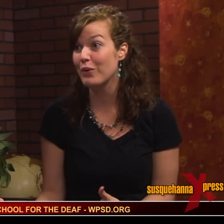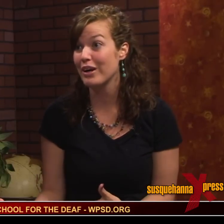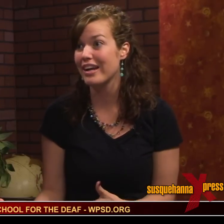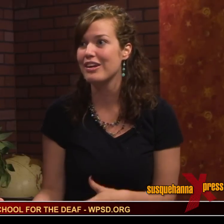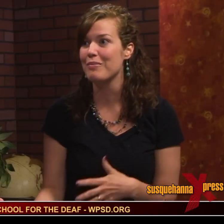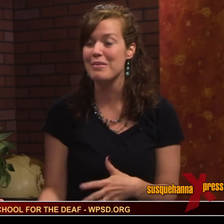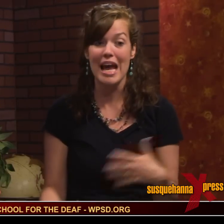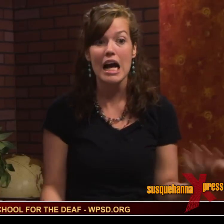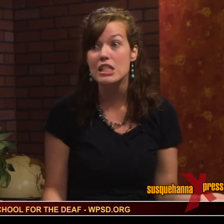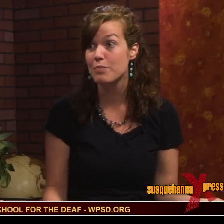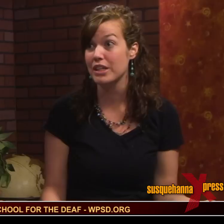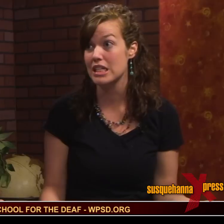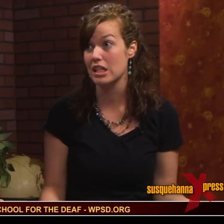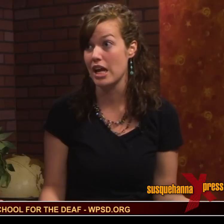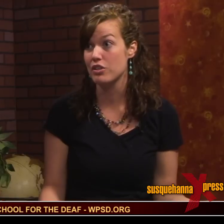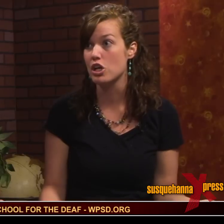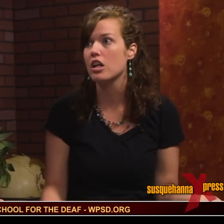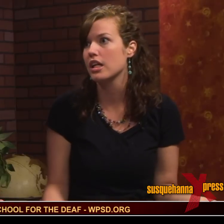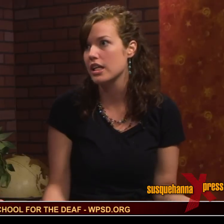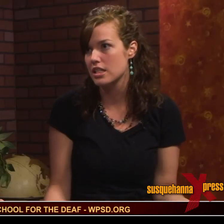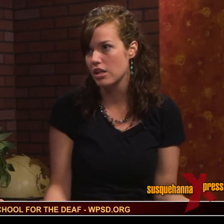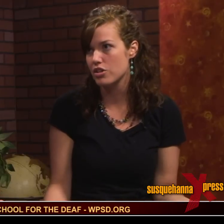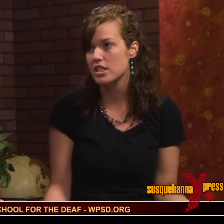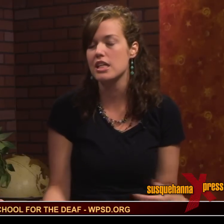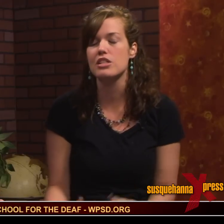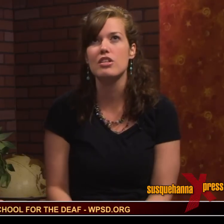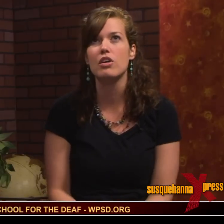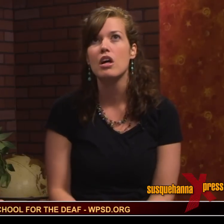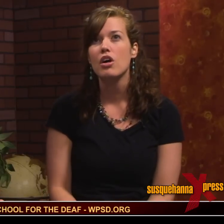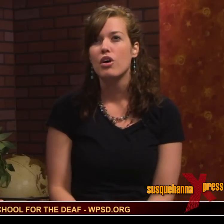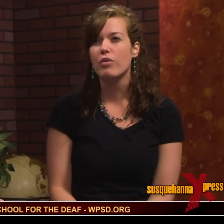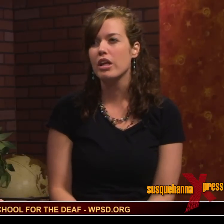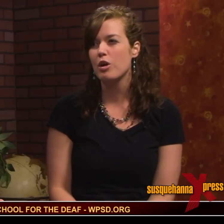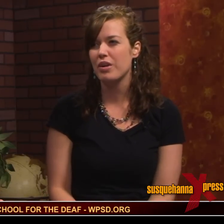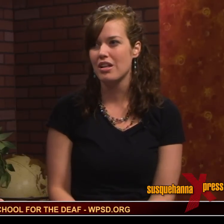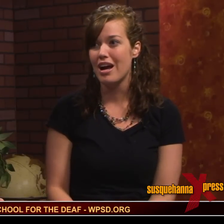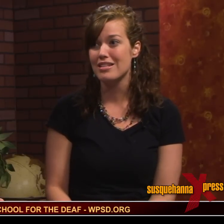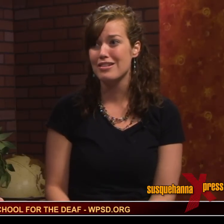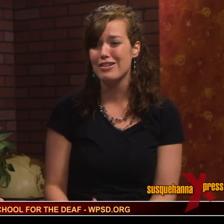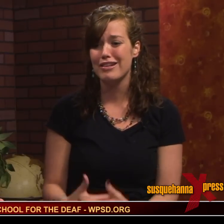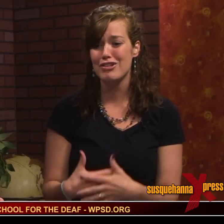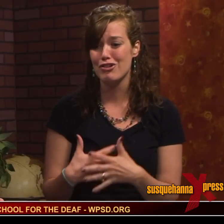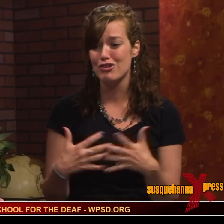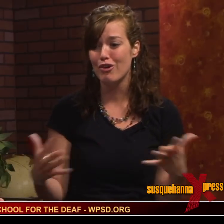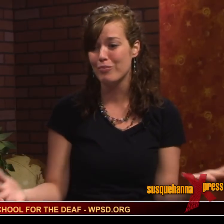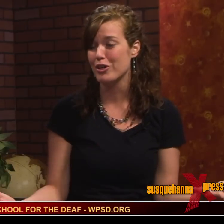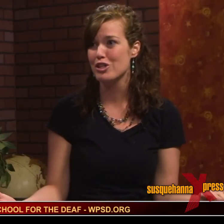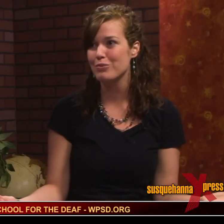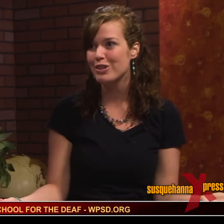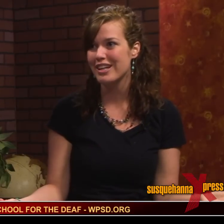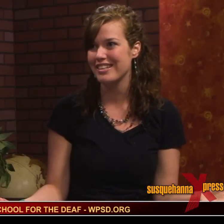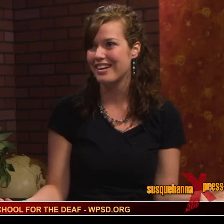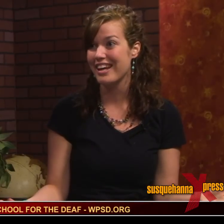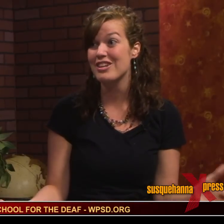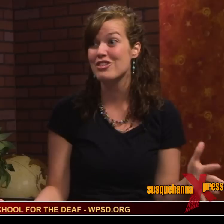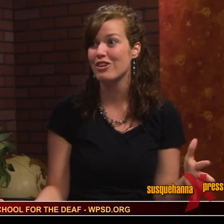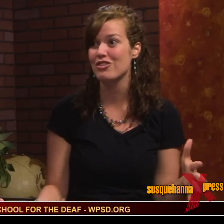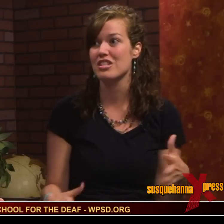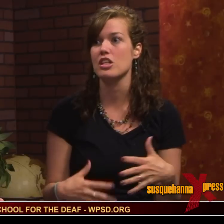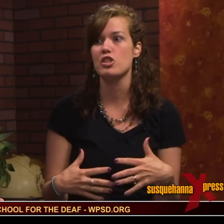toy? You know, maybe they asked, please, can I have a turn? And the kid didn't understand. So really opening the eyes. Kids are so impressionable at a young age, so just teaching